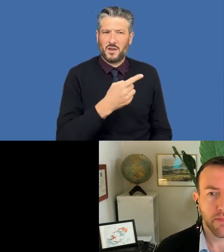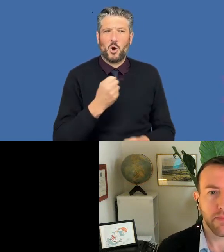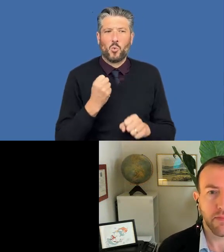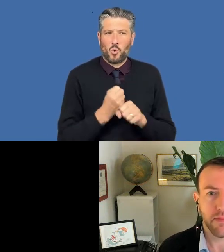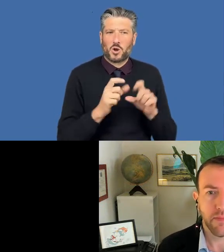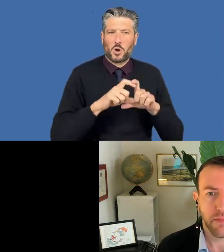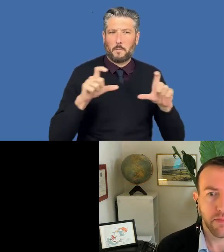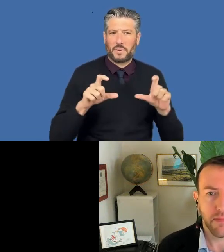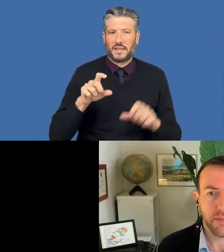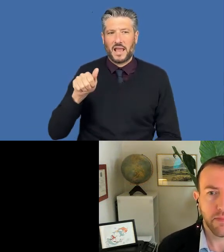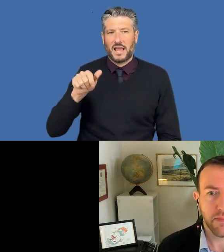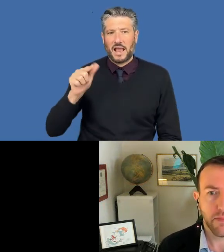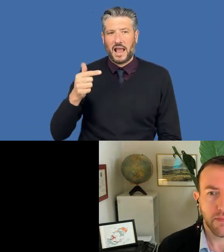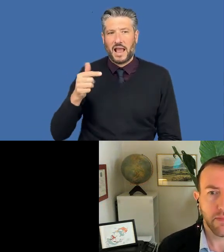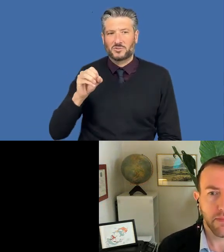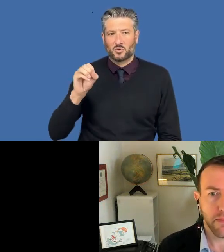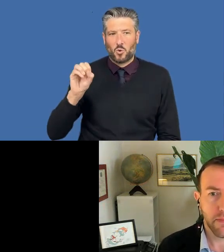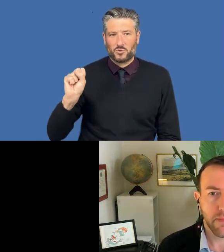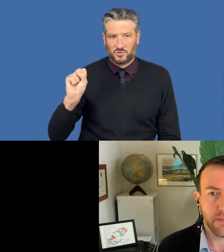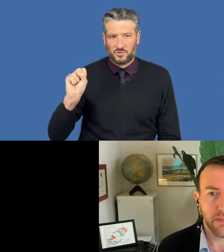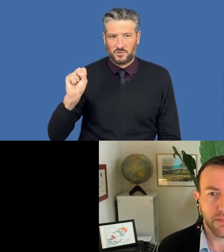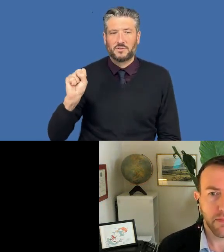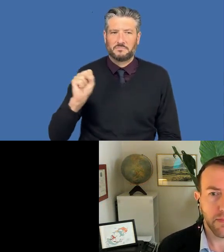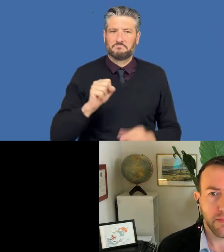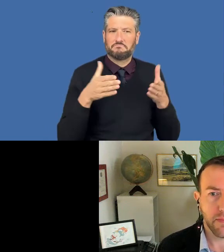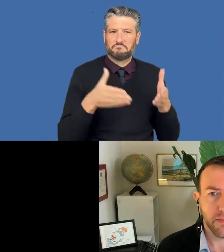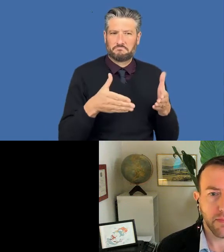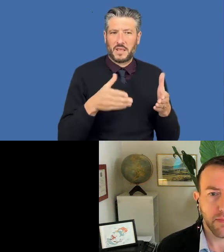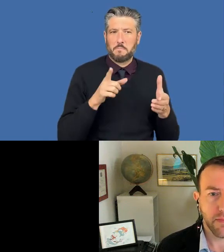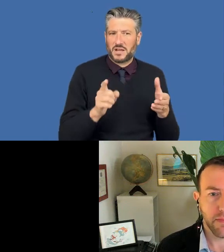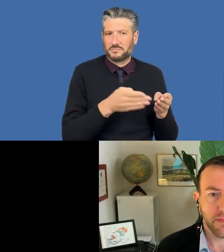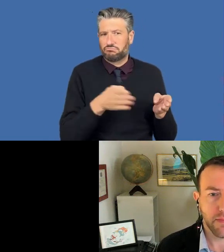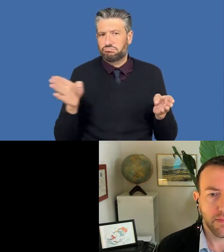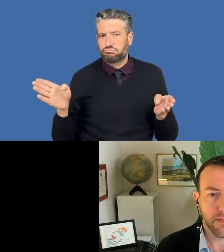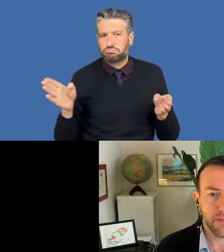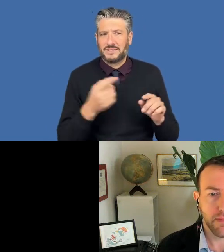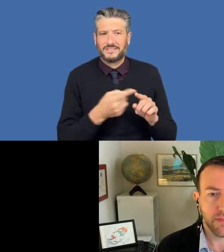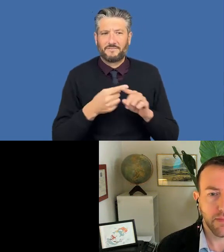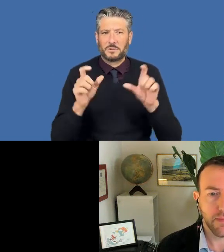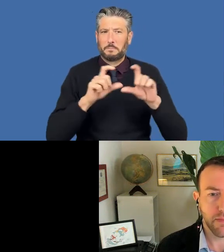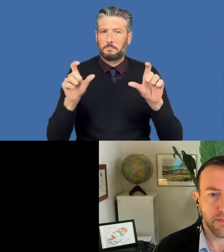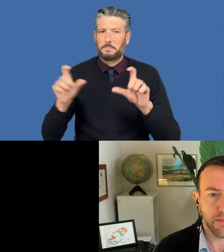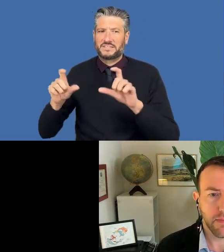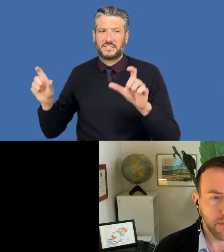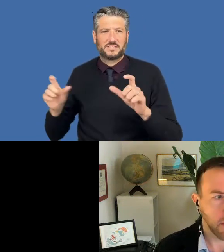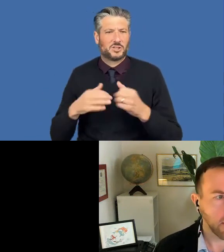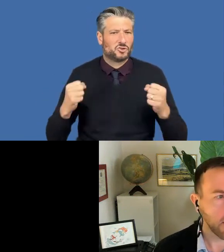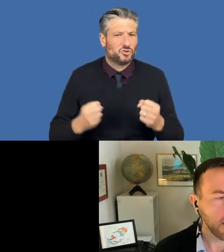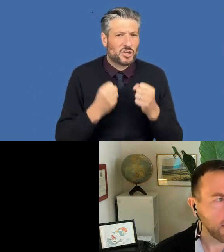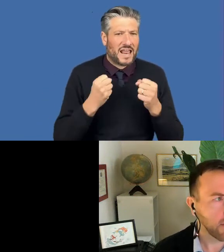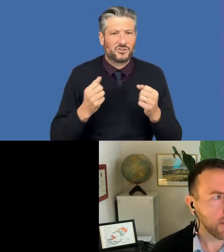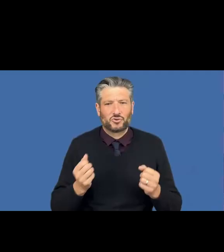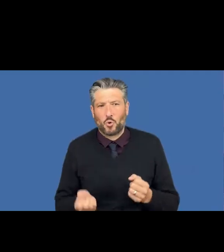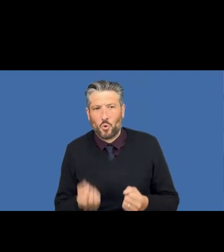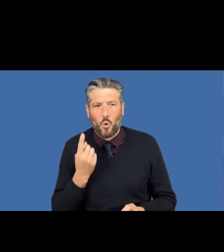But in general, what do you think are opportunities and also, of course, challenges for businesses in general? Thank you. Excellent. Thank